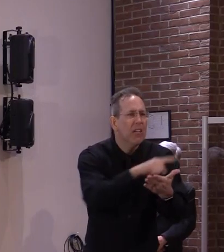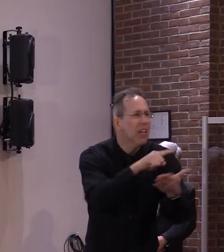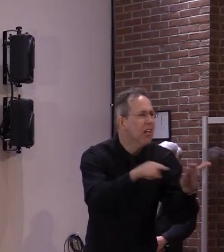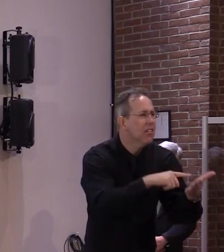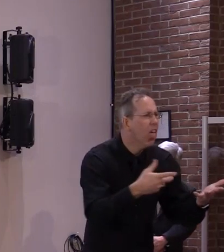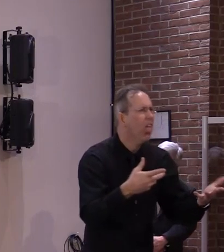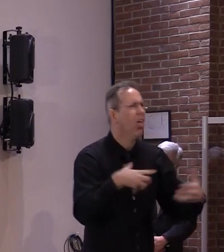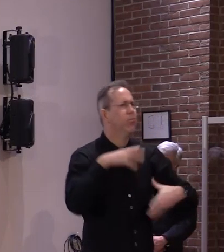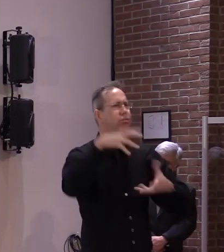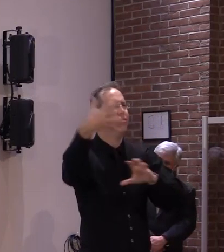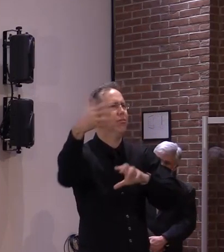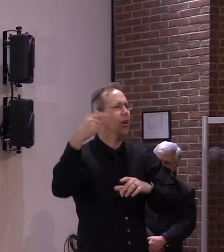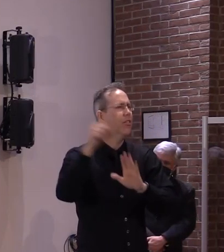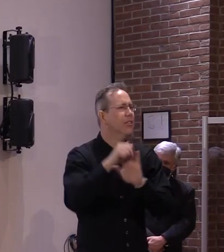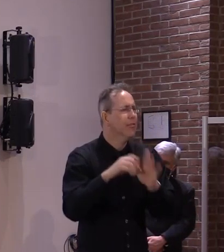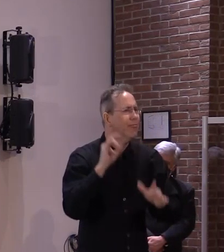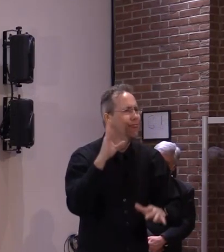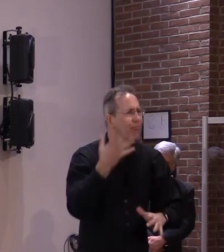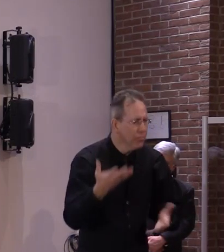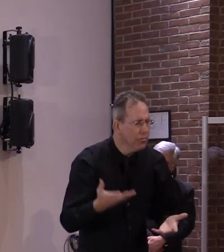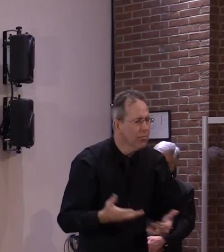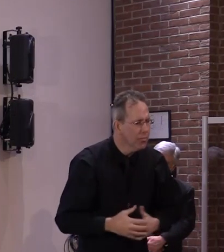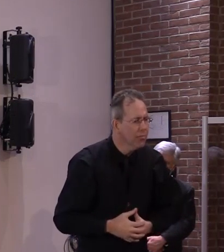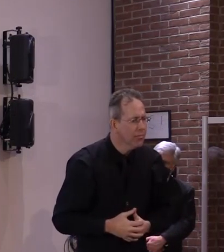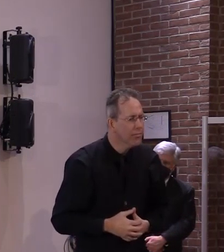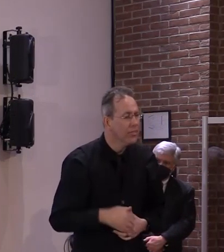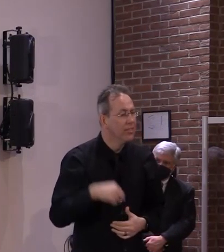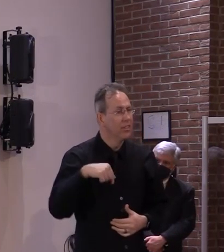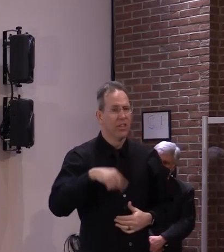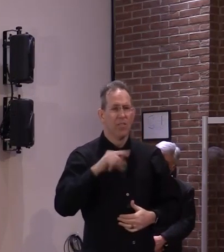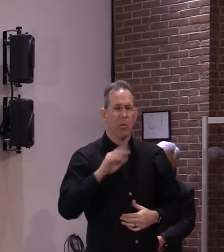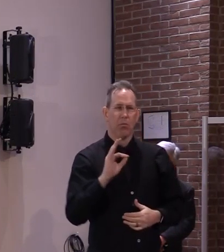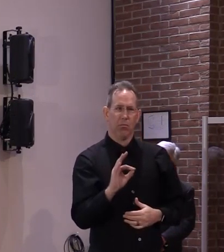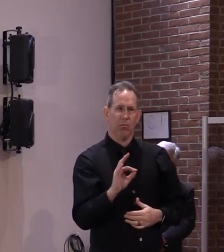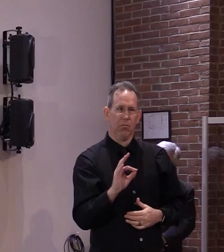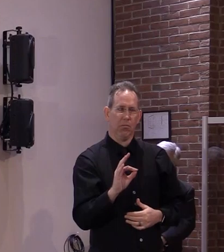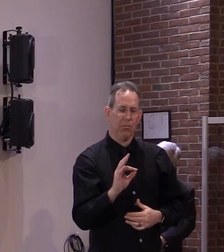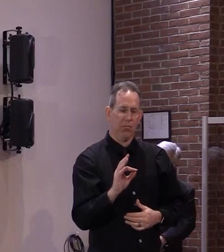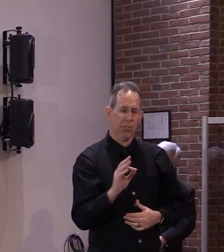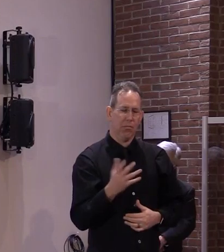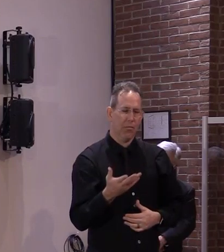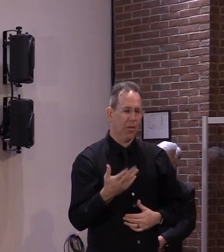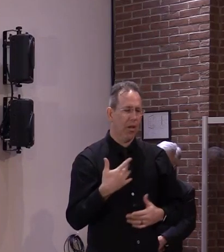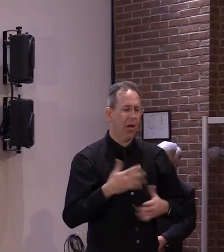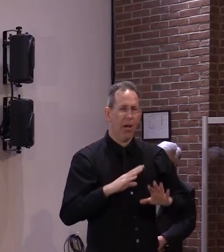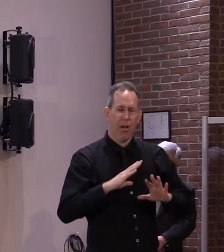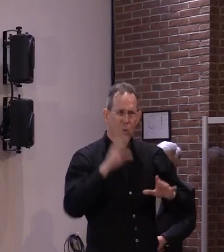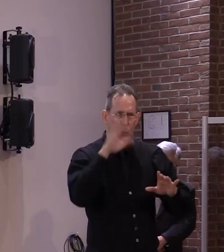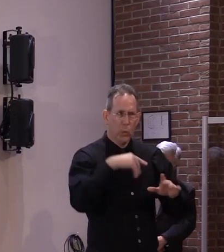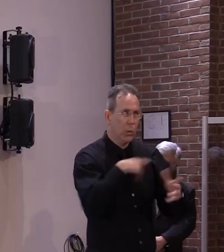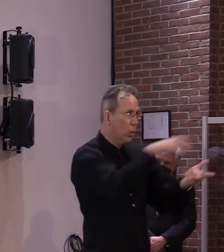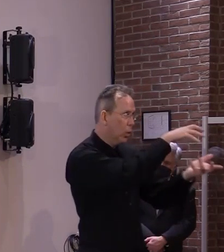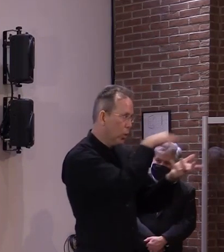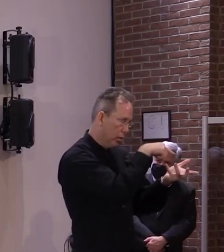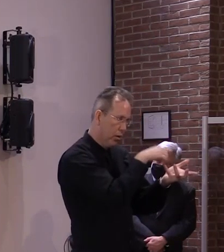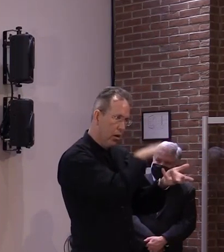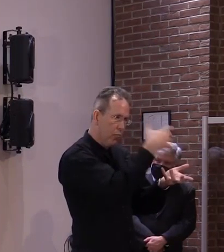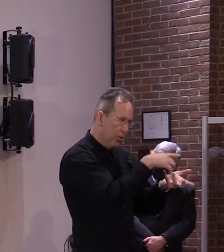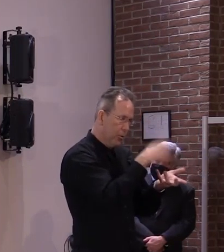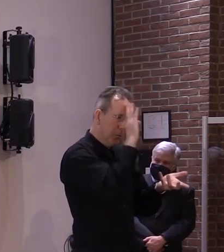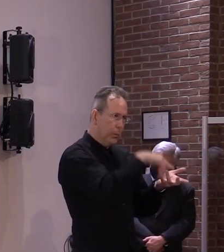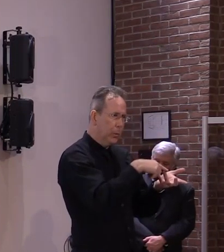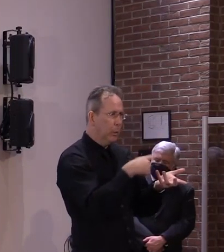the supply we have, and again, we're keeping that tight within a few weeks, then we can change that for the next